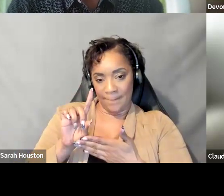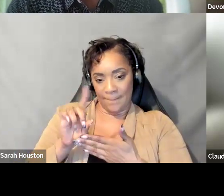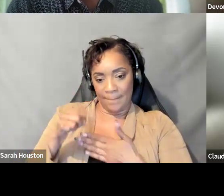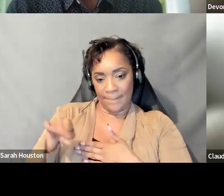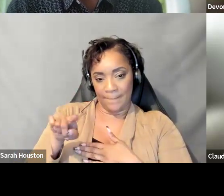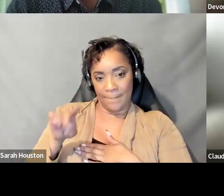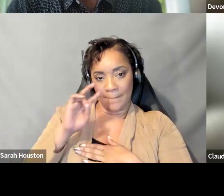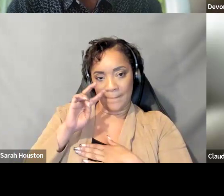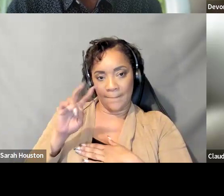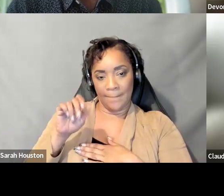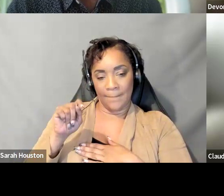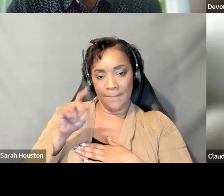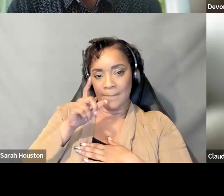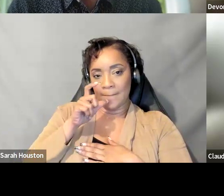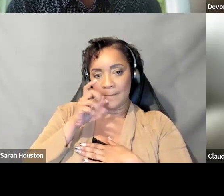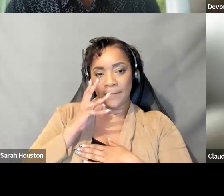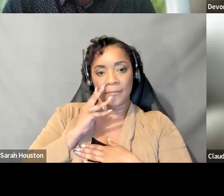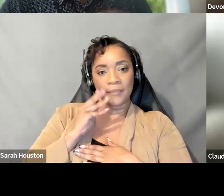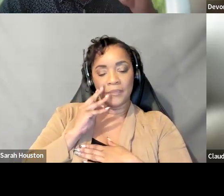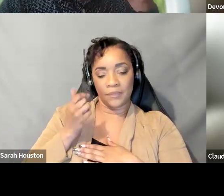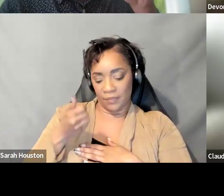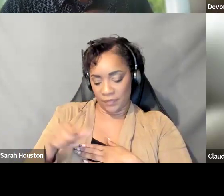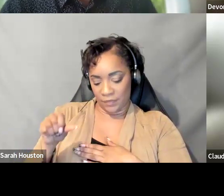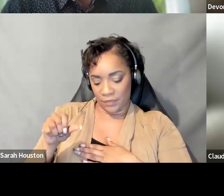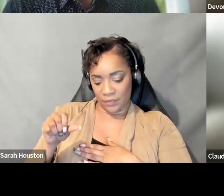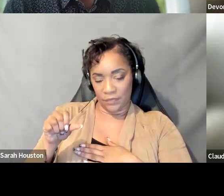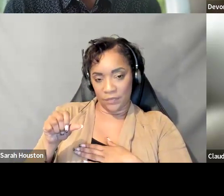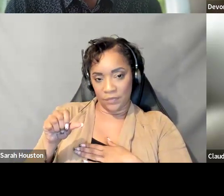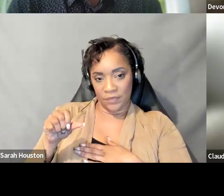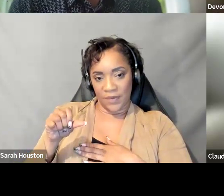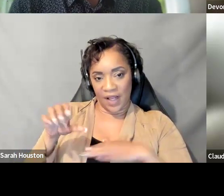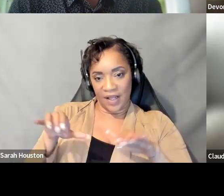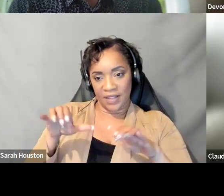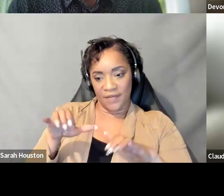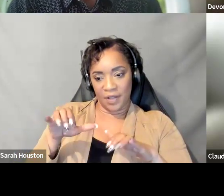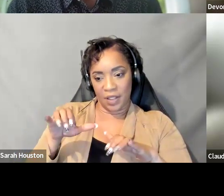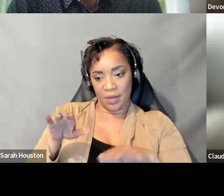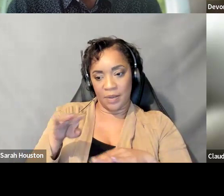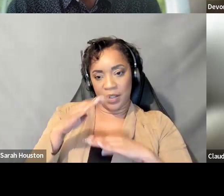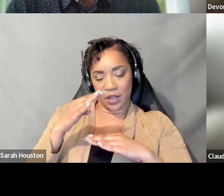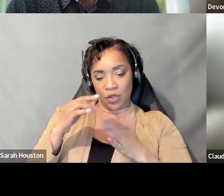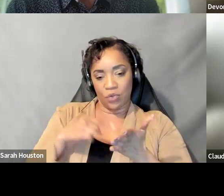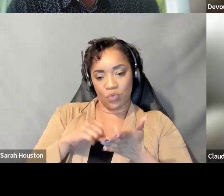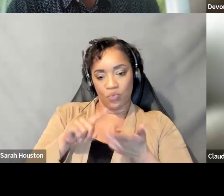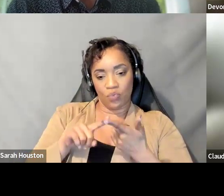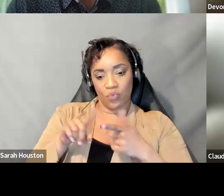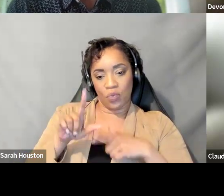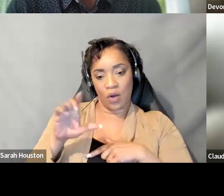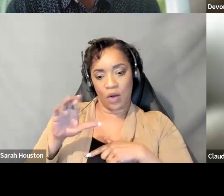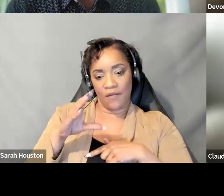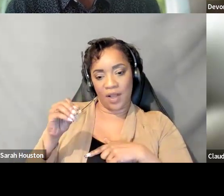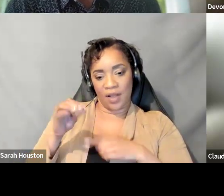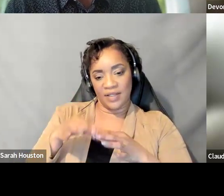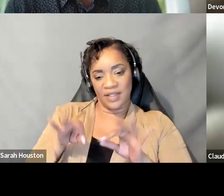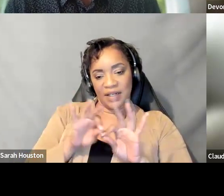look at who experiences any activity limitations due to long COVID and then significant activity limitations